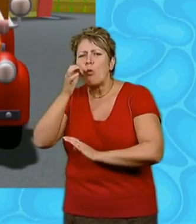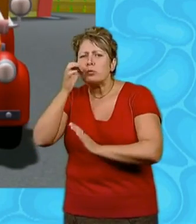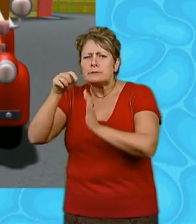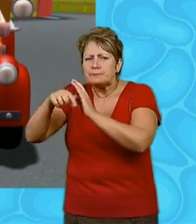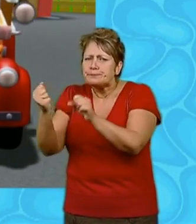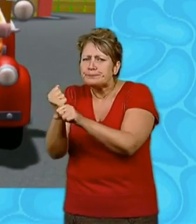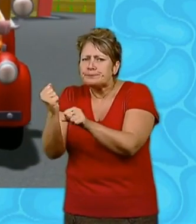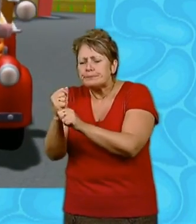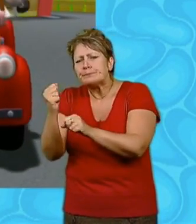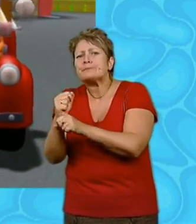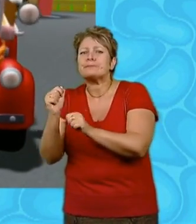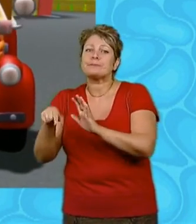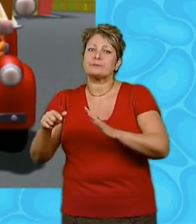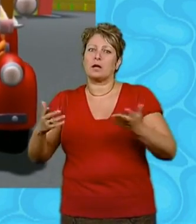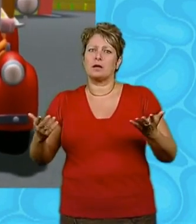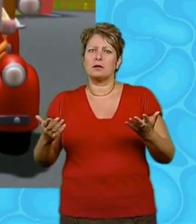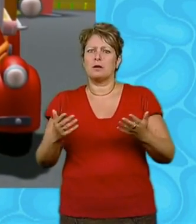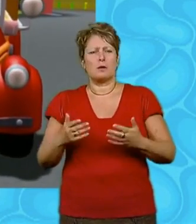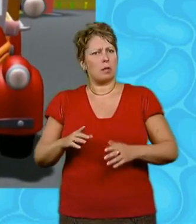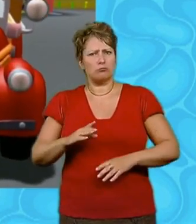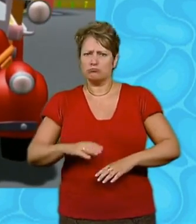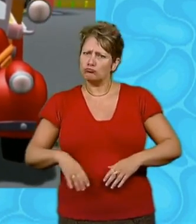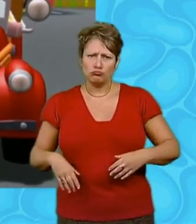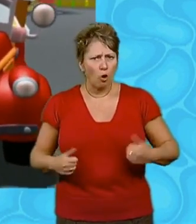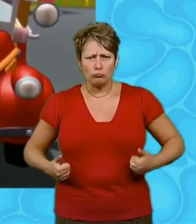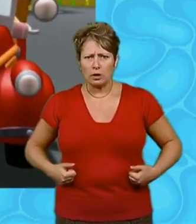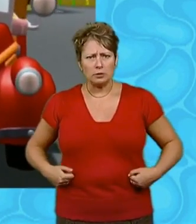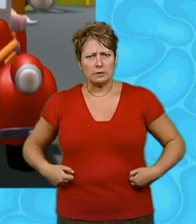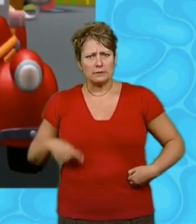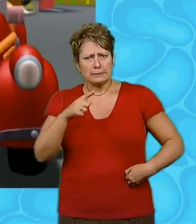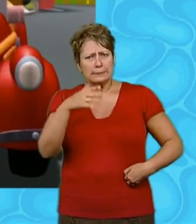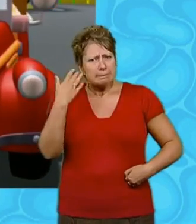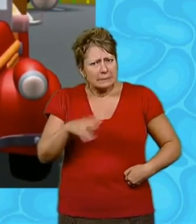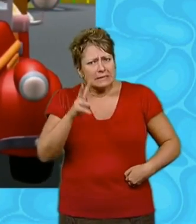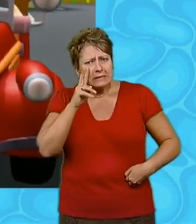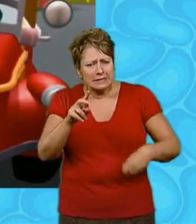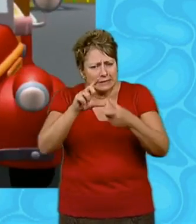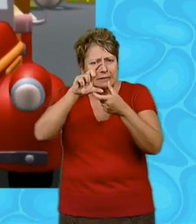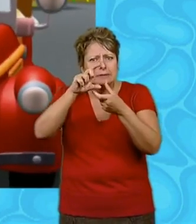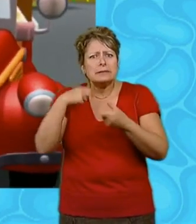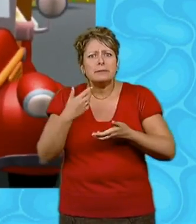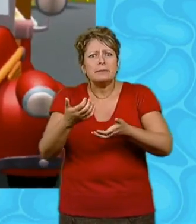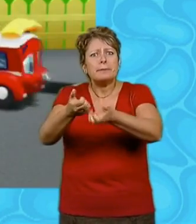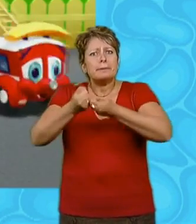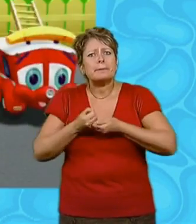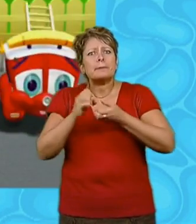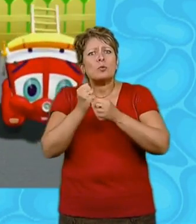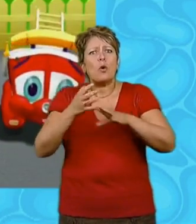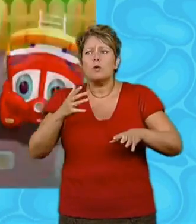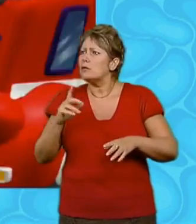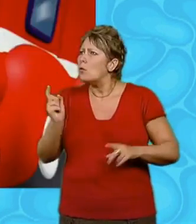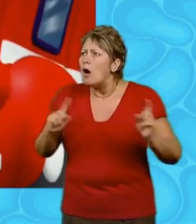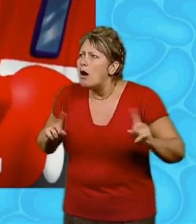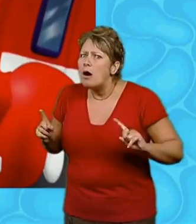Finley. But no, everything is not okay. I was wondering if you had seen that award I'd received.